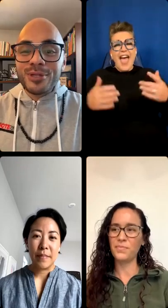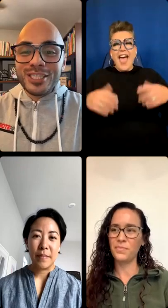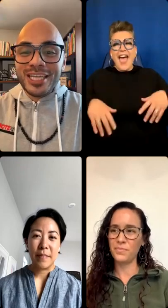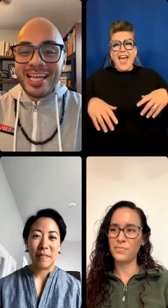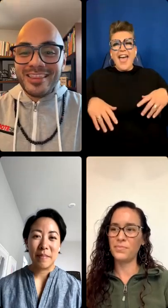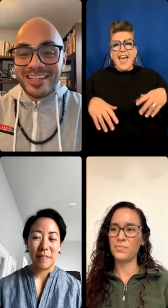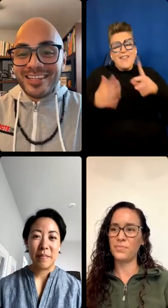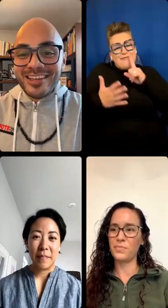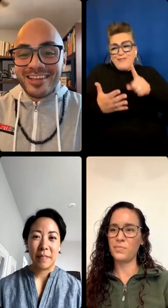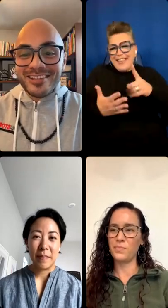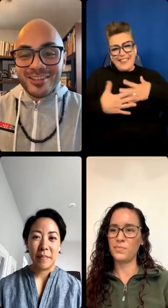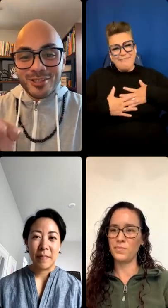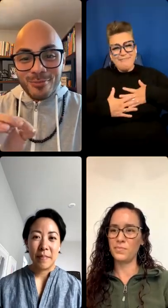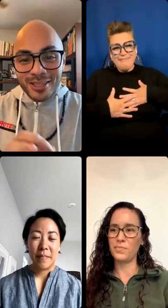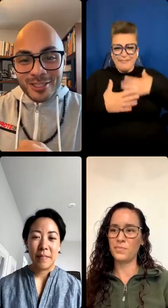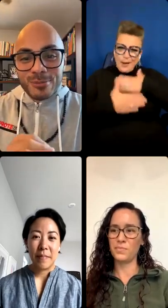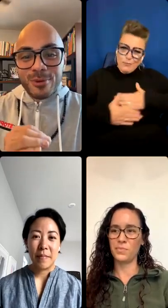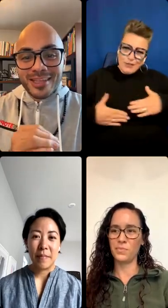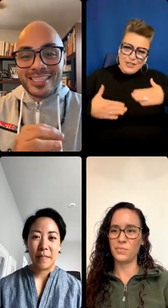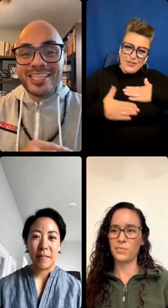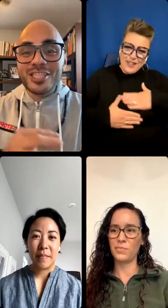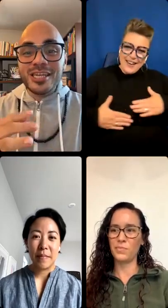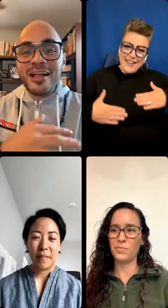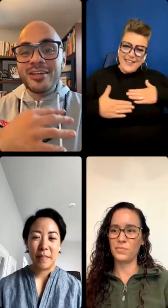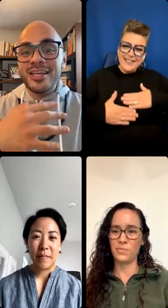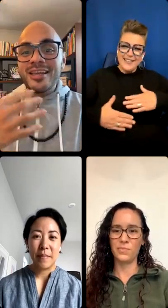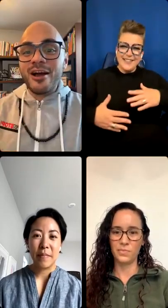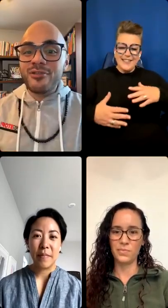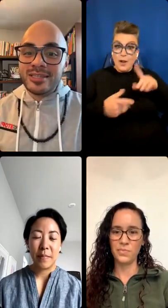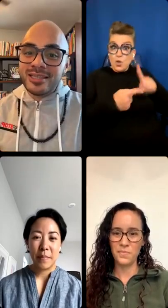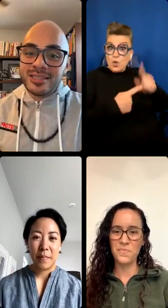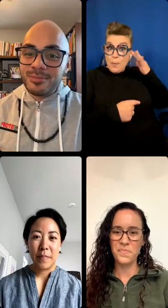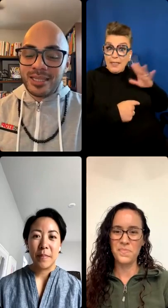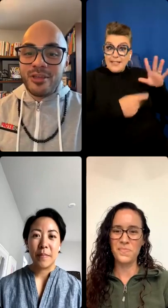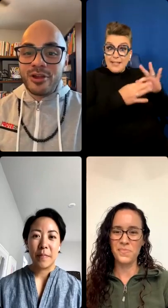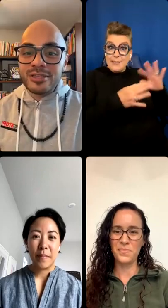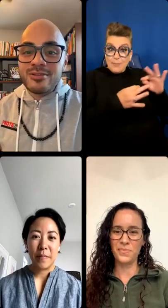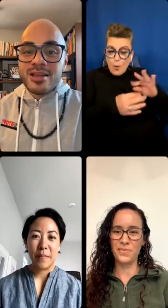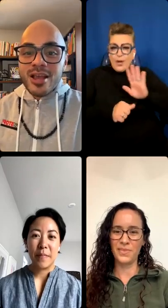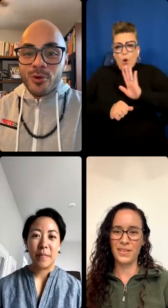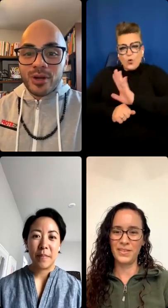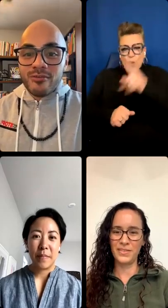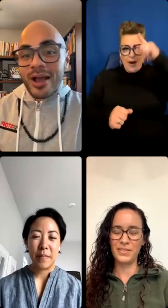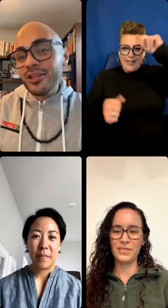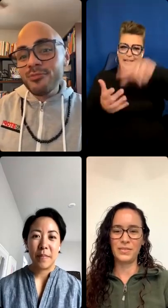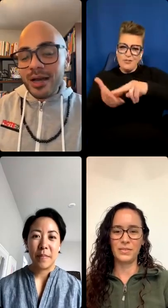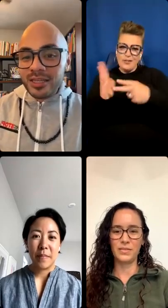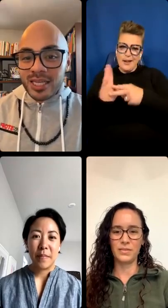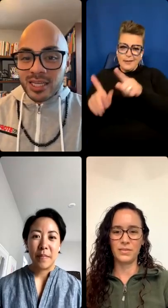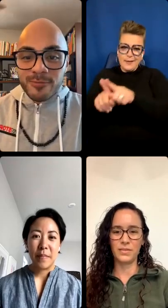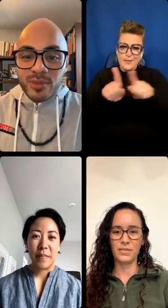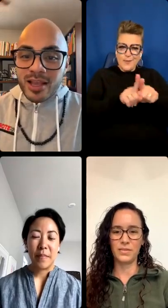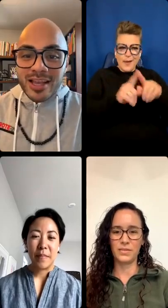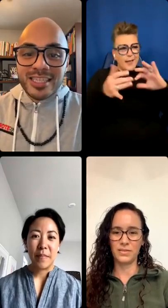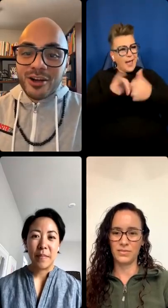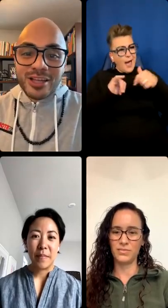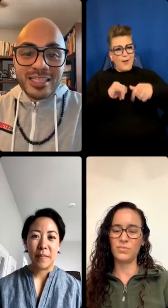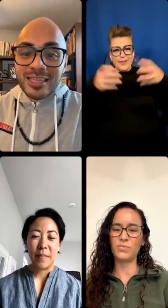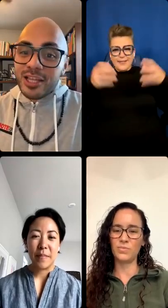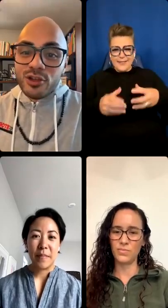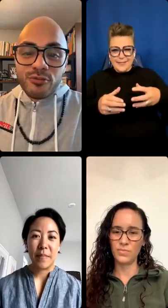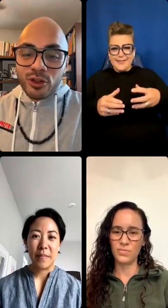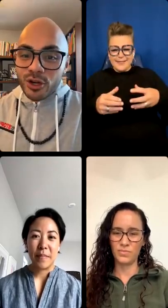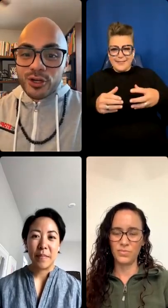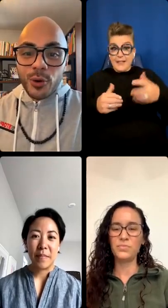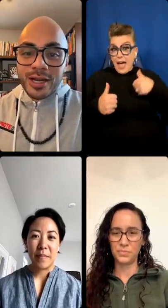really appreciate to Melissa's point, the intentionality and how this has come together. And would invite you, Melody, is there a